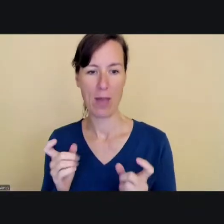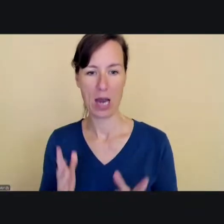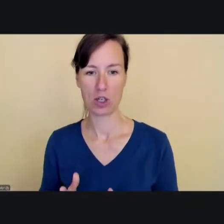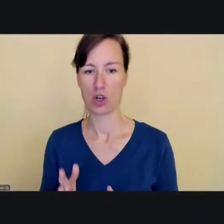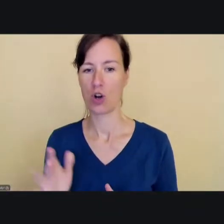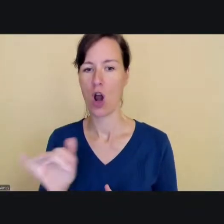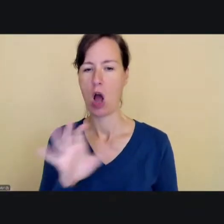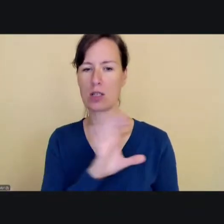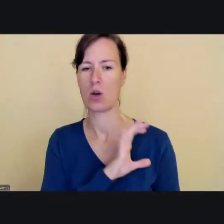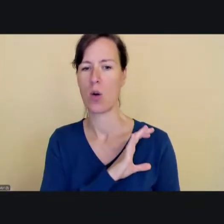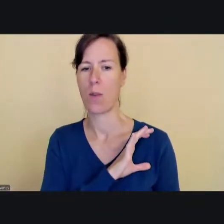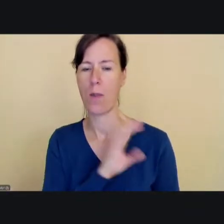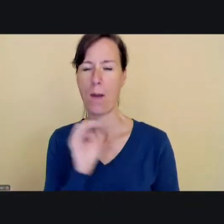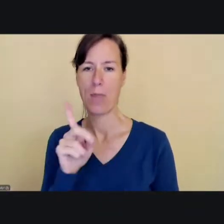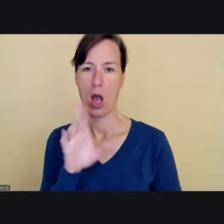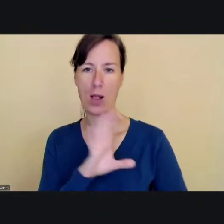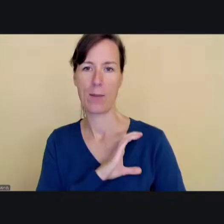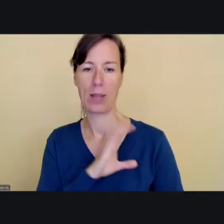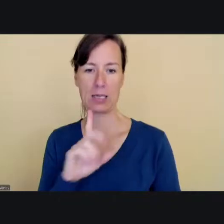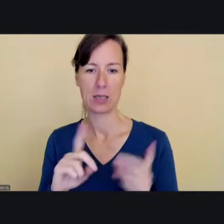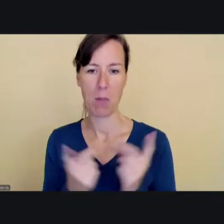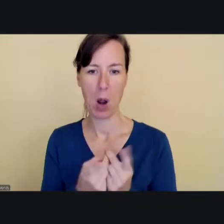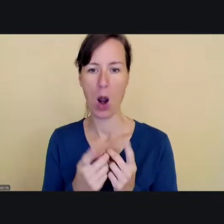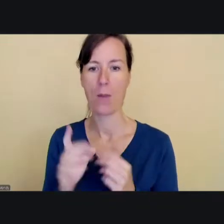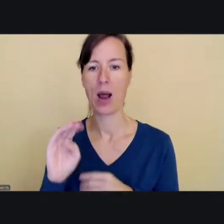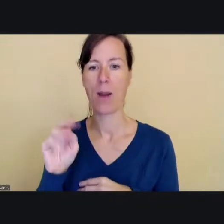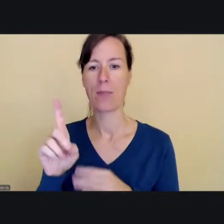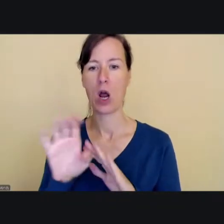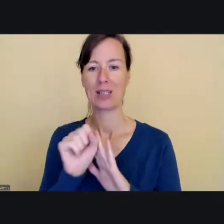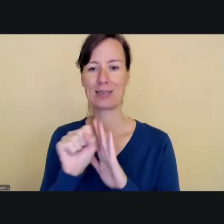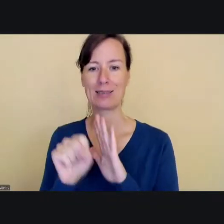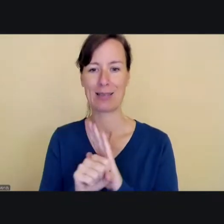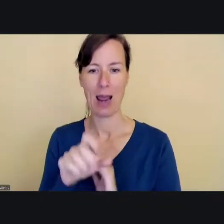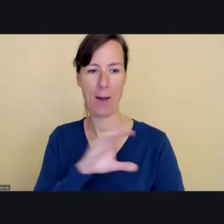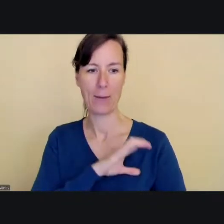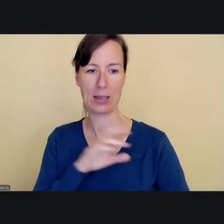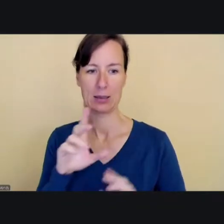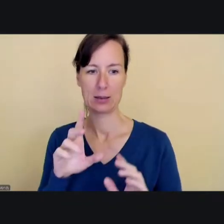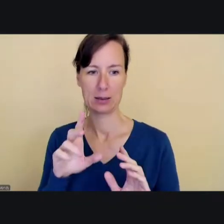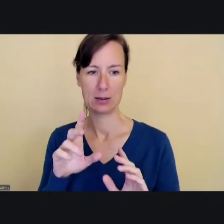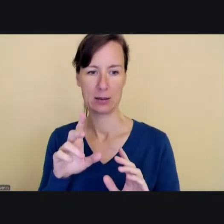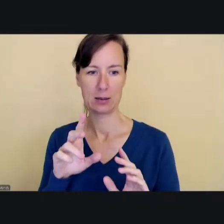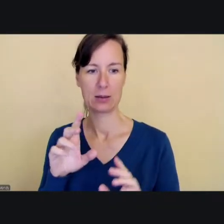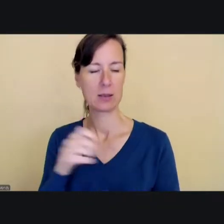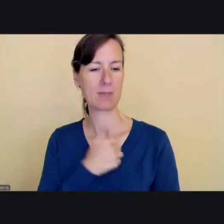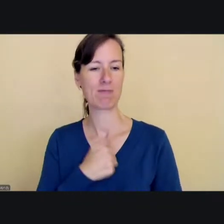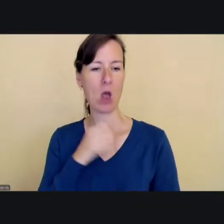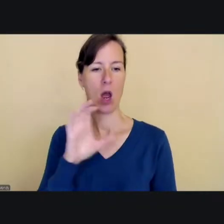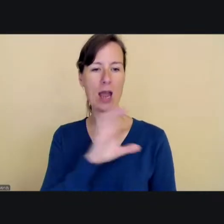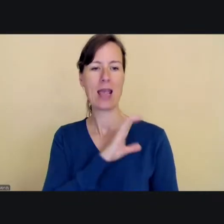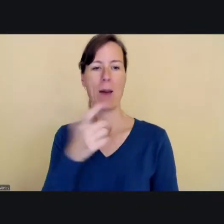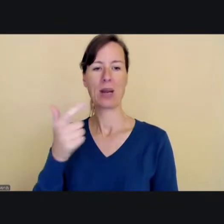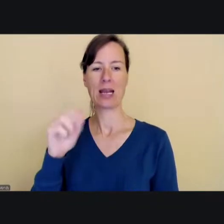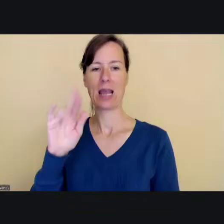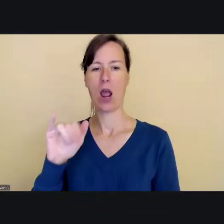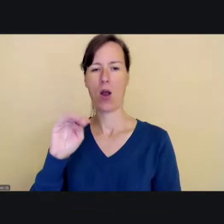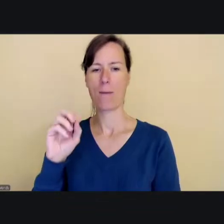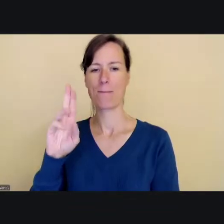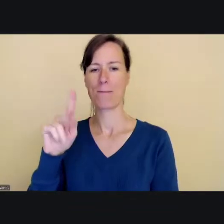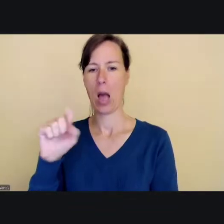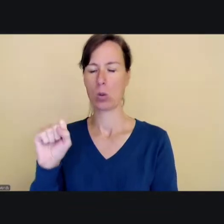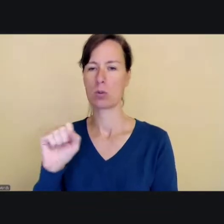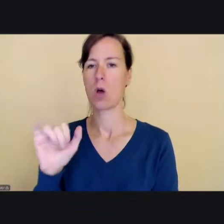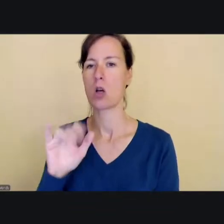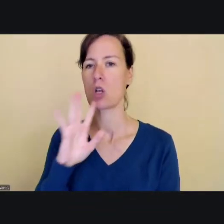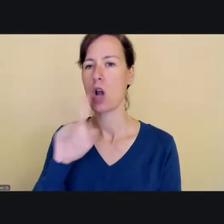Captain Gary Mounts, who talked about cybersecurity as well. So there was a few things that I did kind of thoughts that I thought to forward